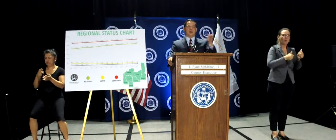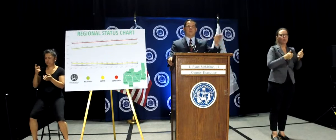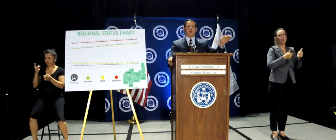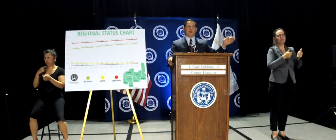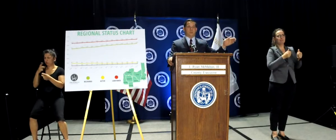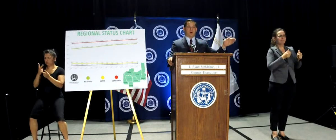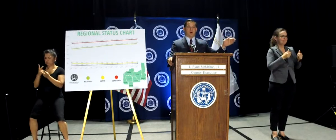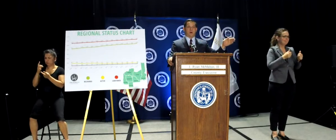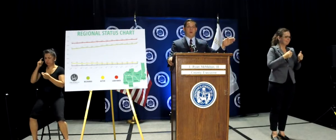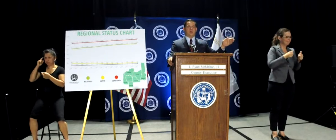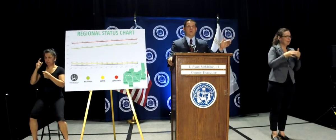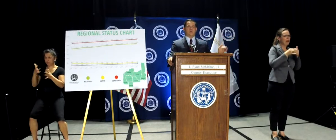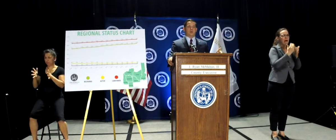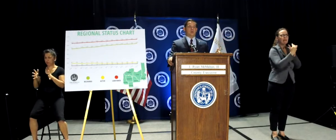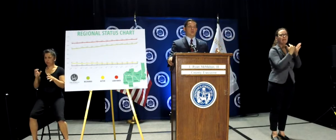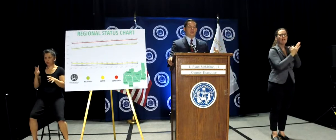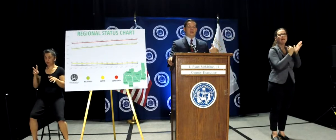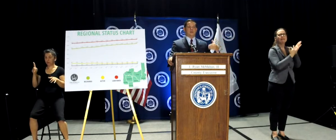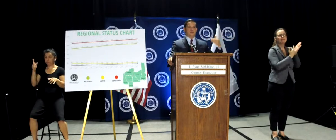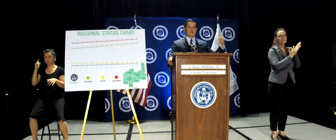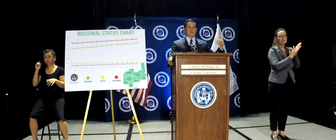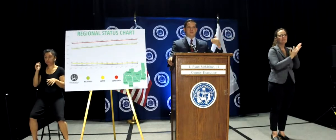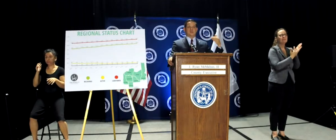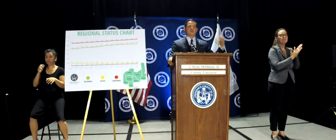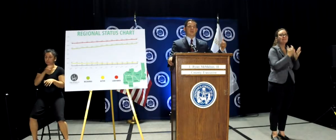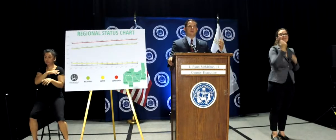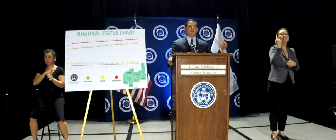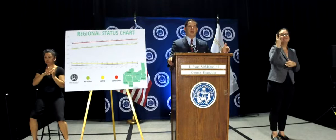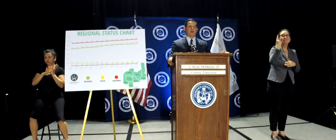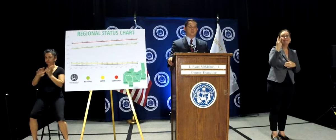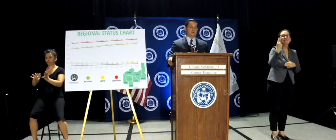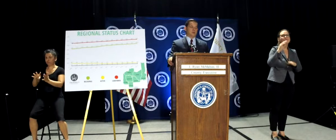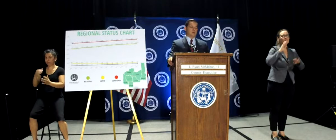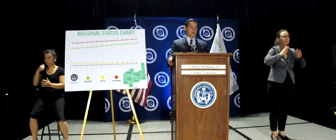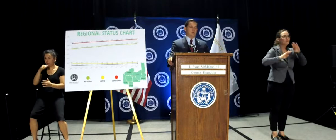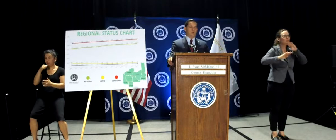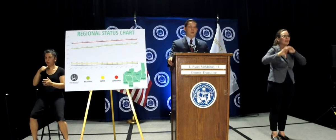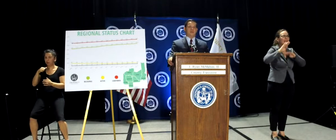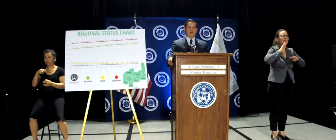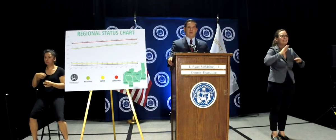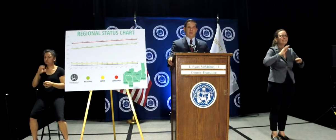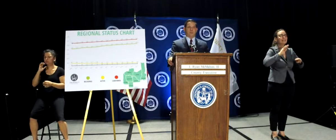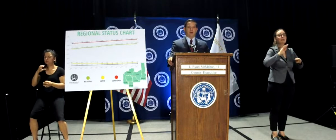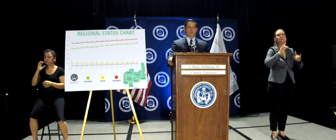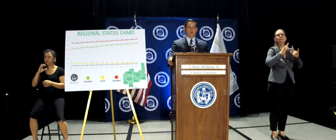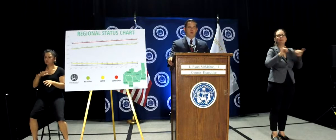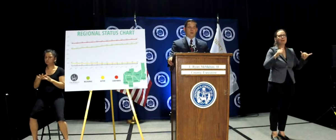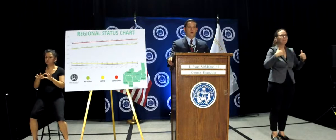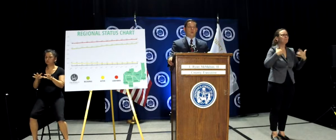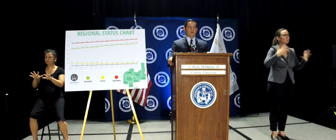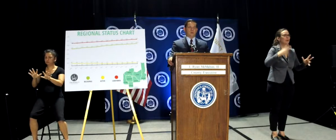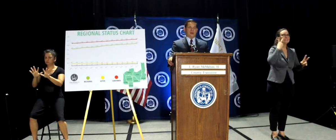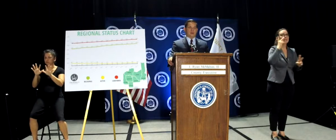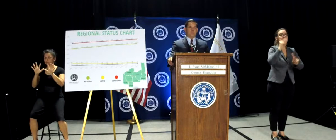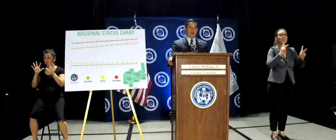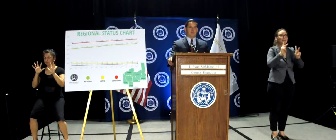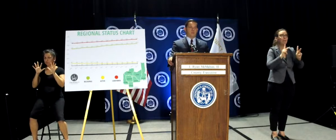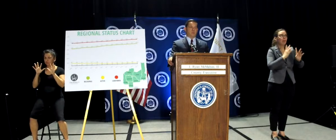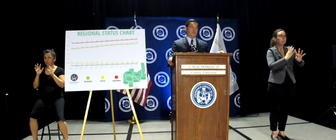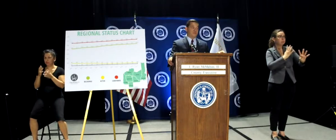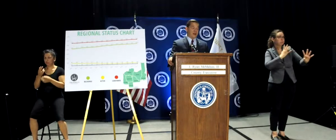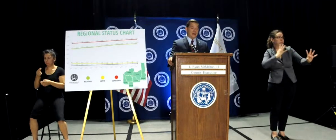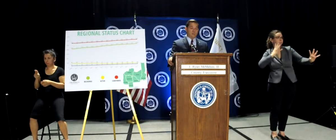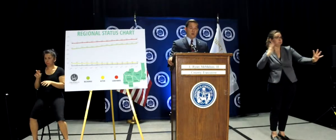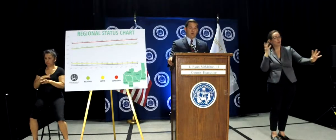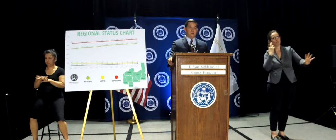people lined up around a bar when you're trying to physical distance and starve a virus. We haven't had that problem here. When we've had the